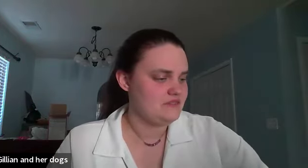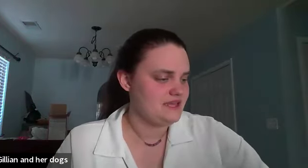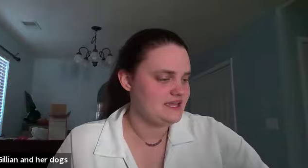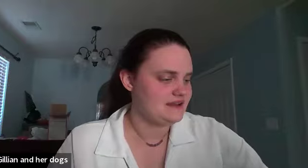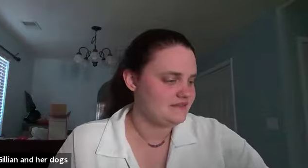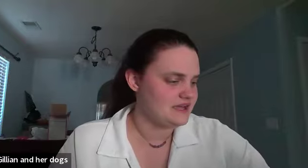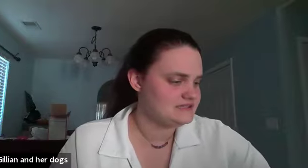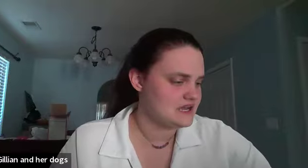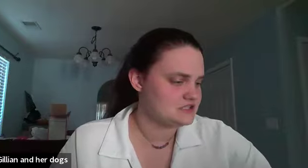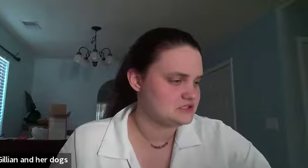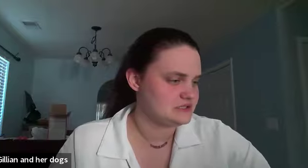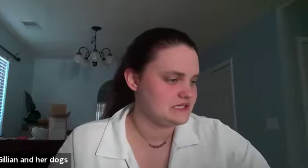And then